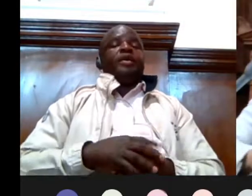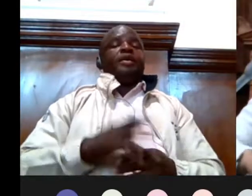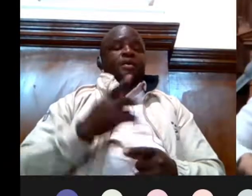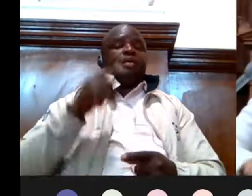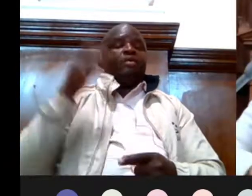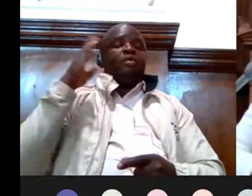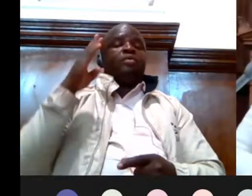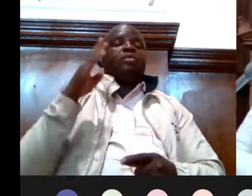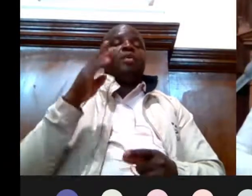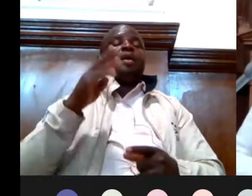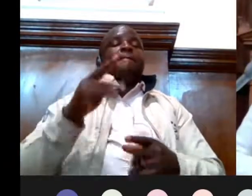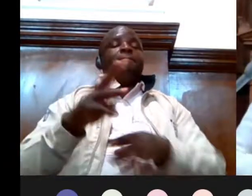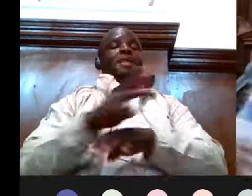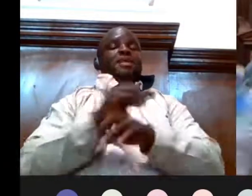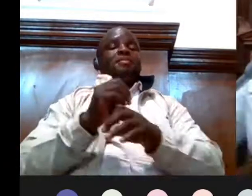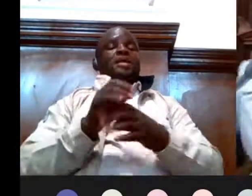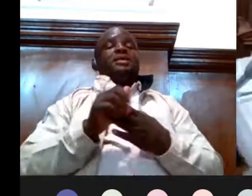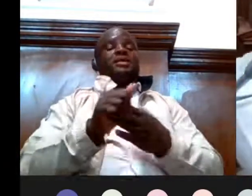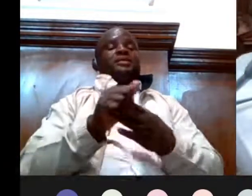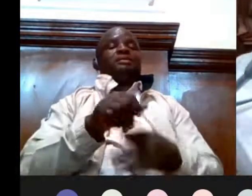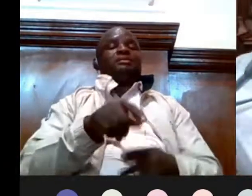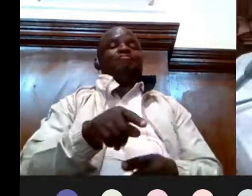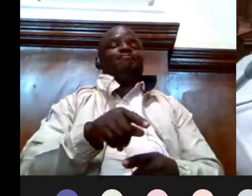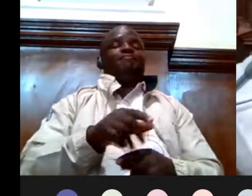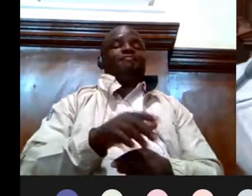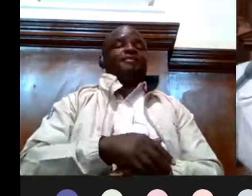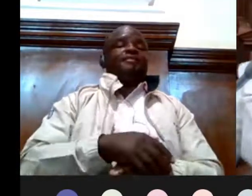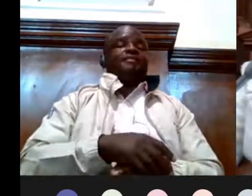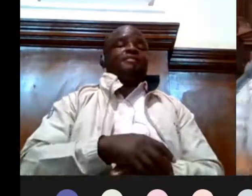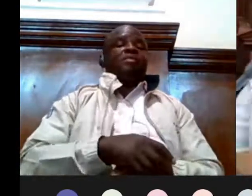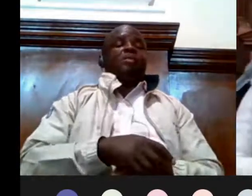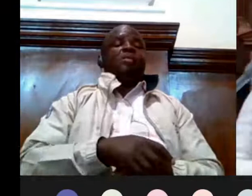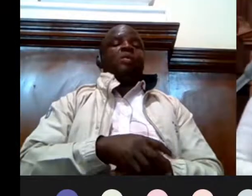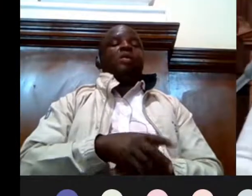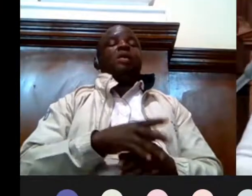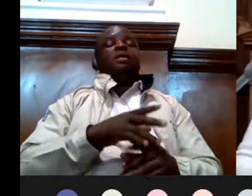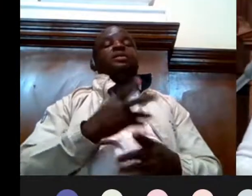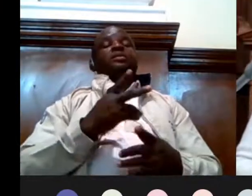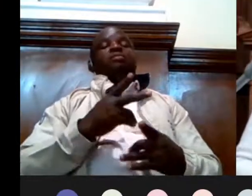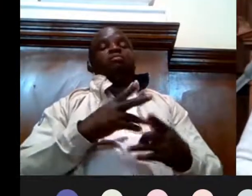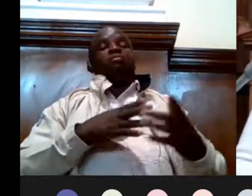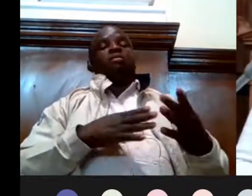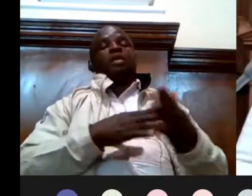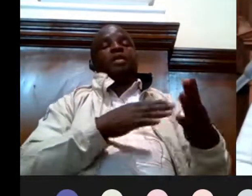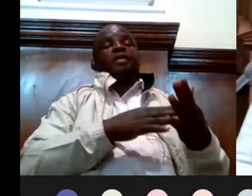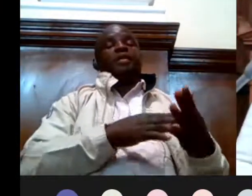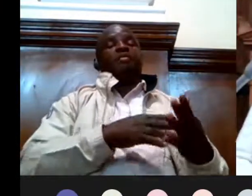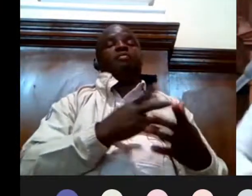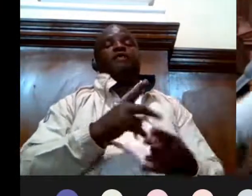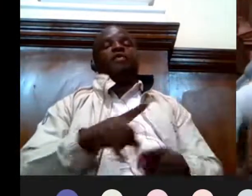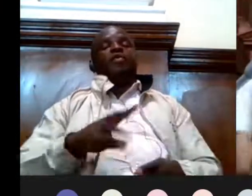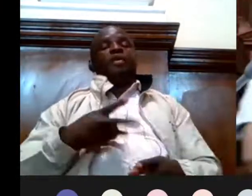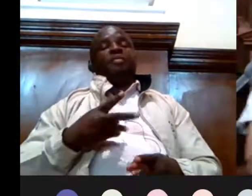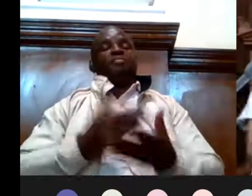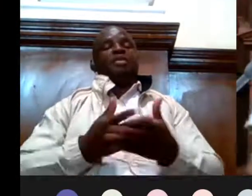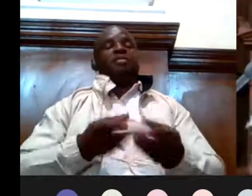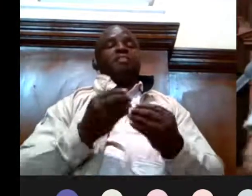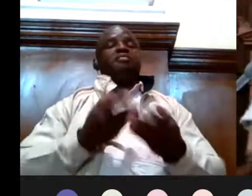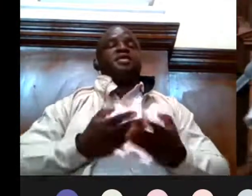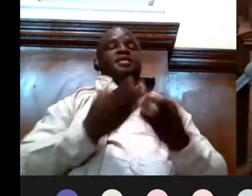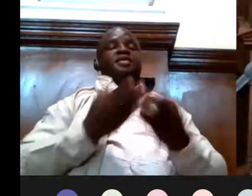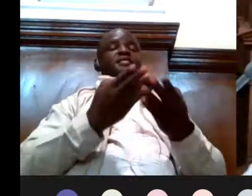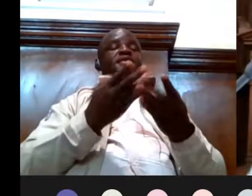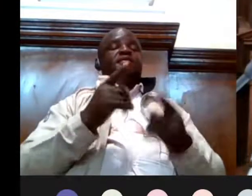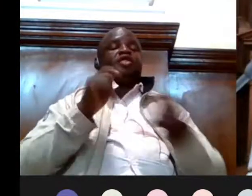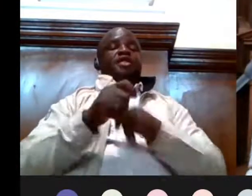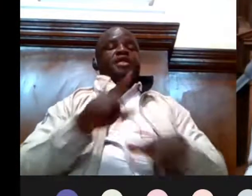that these municipal leaders are denying the people, and mostly the women, basic services to live a